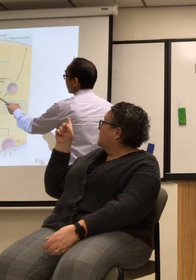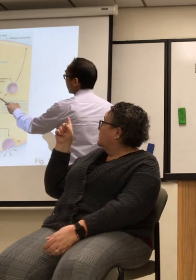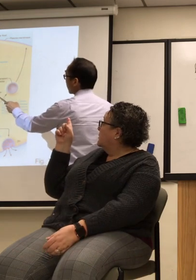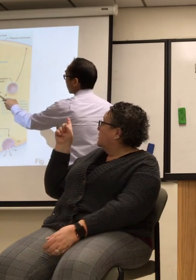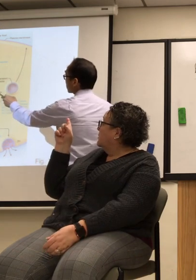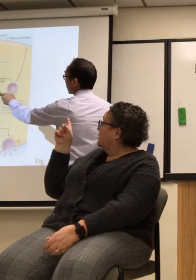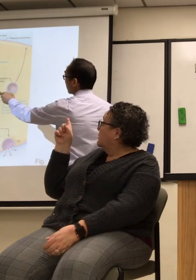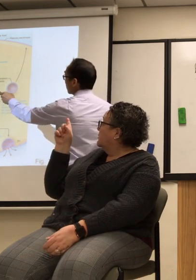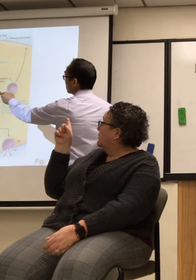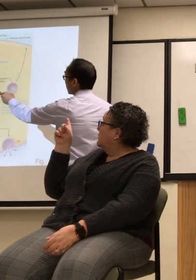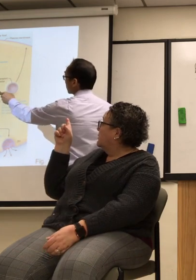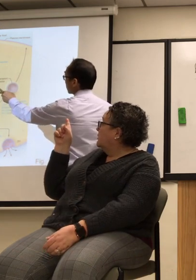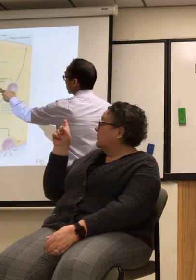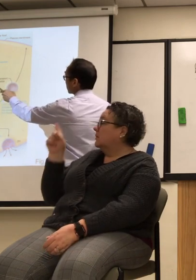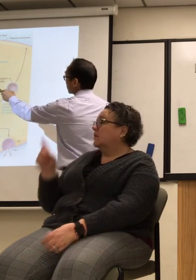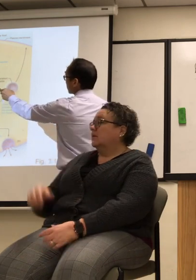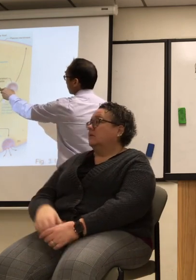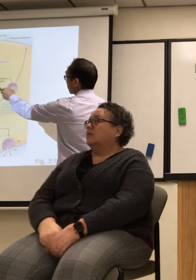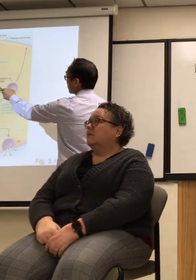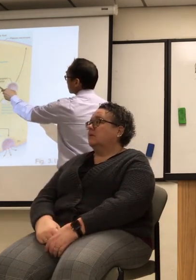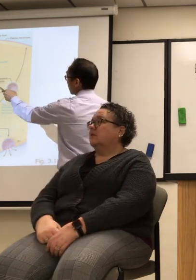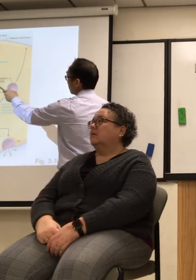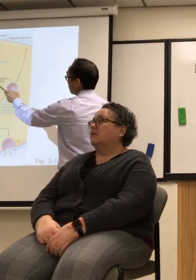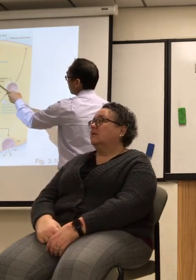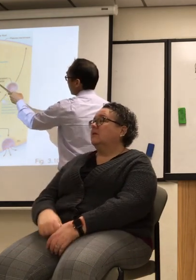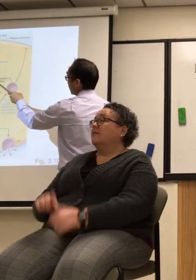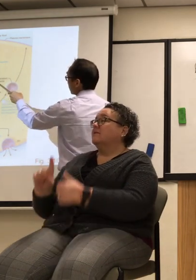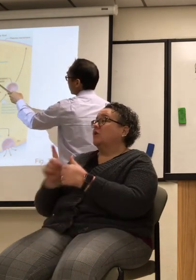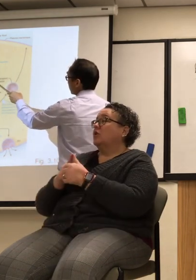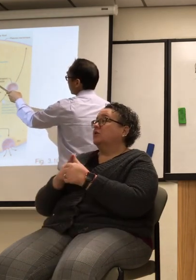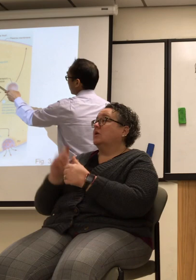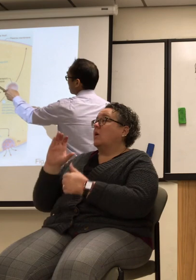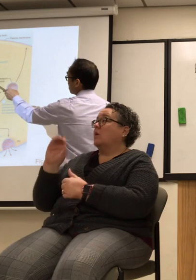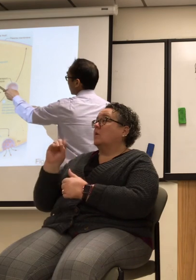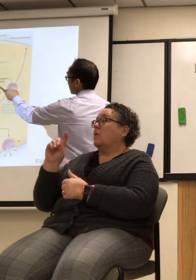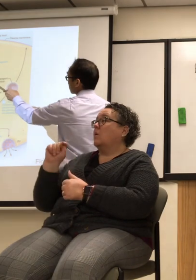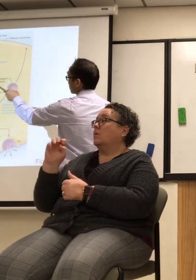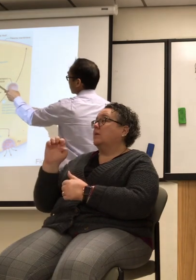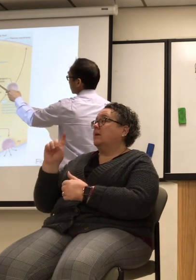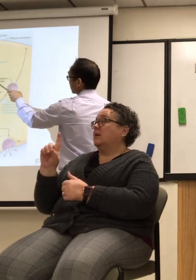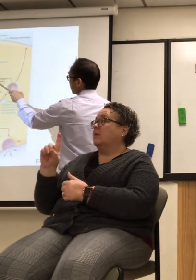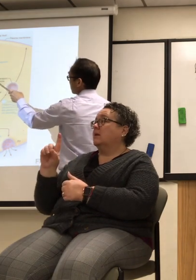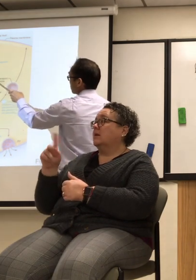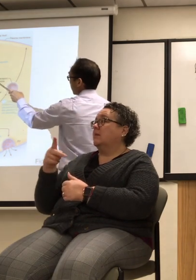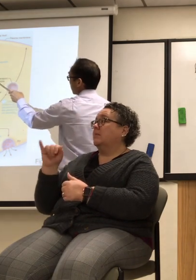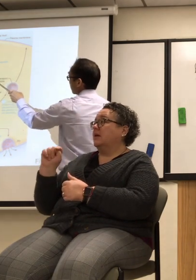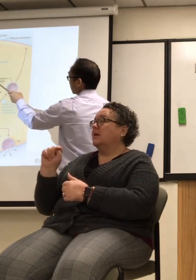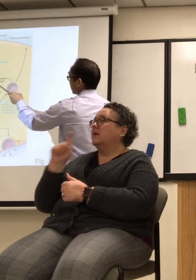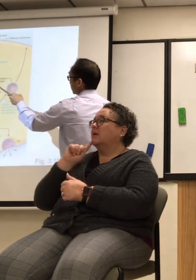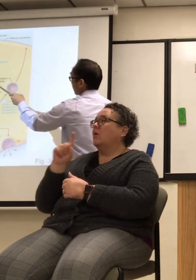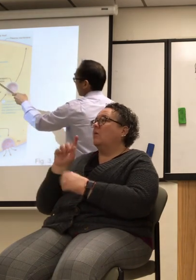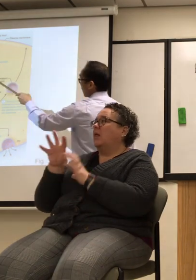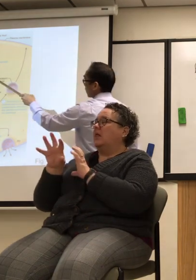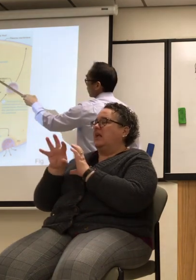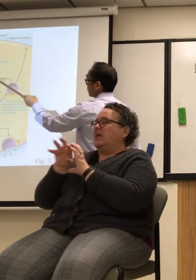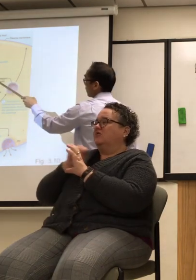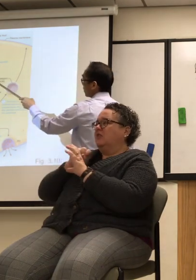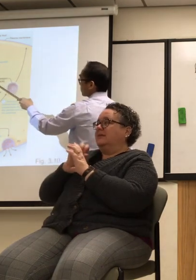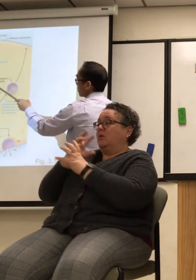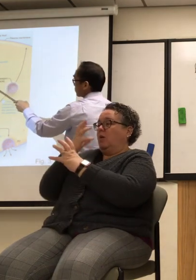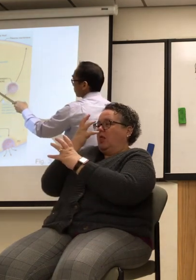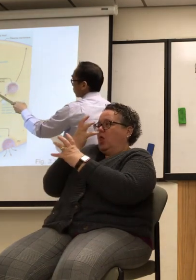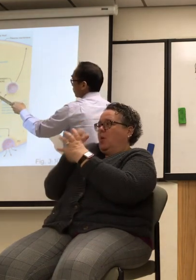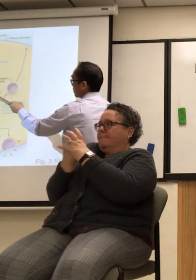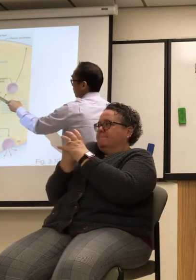Okay. There's, it inject, it says, step one says coated pit ingests substrate. And that coated